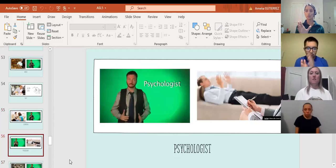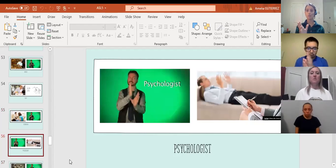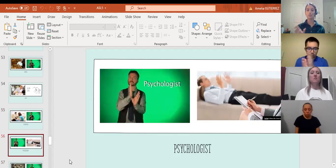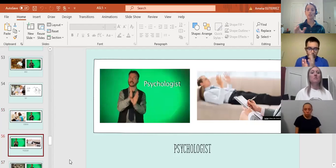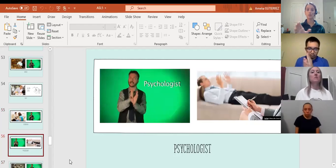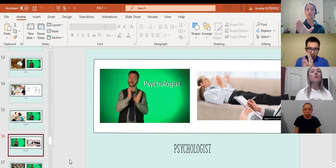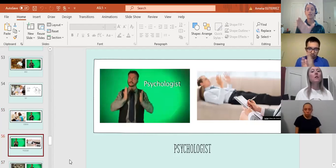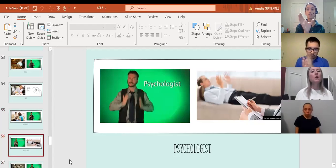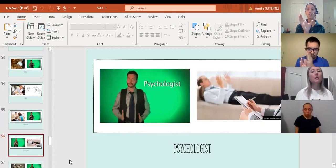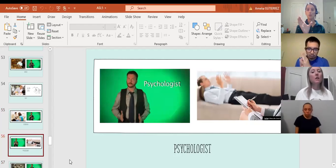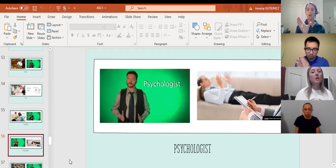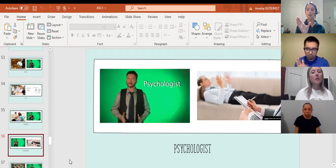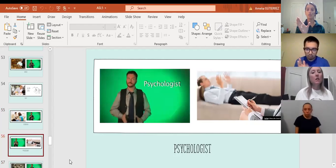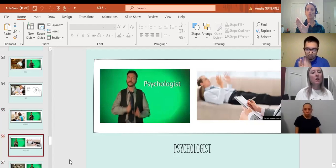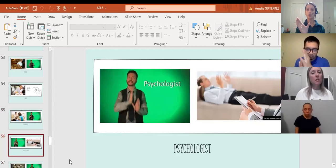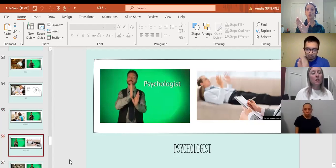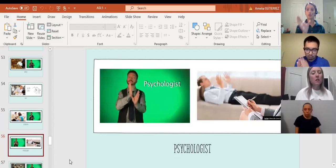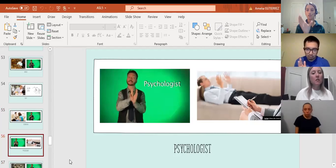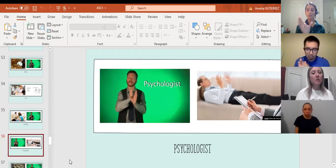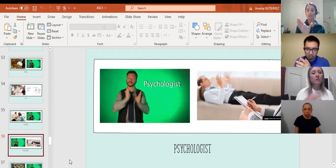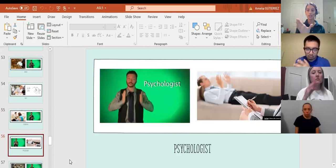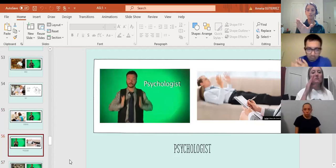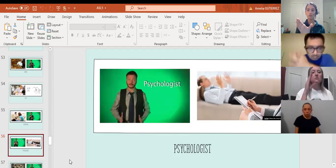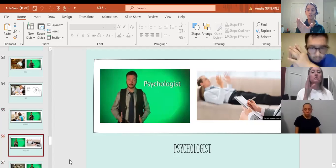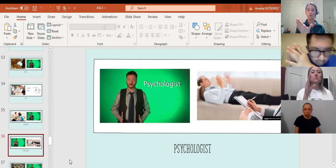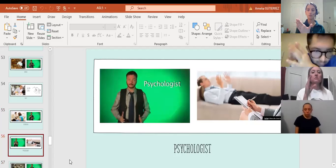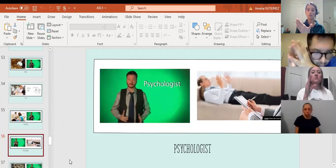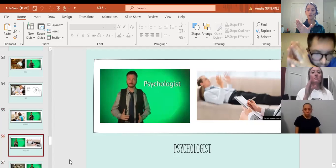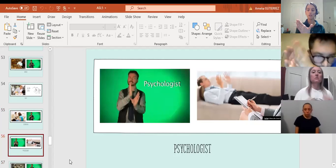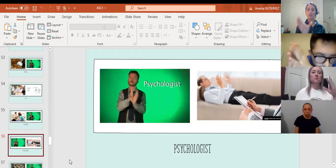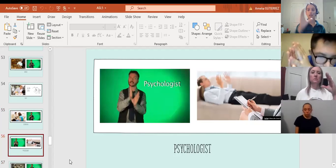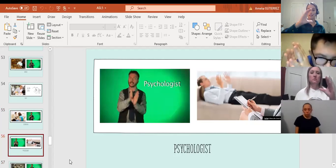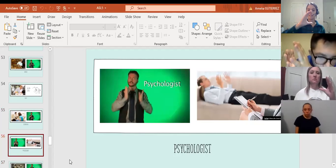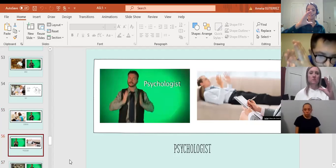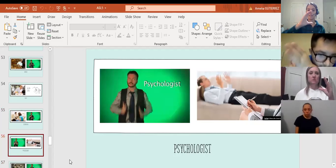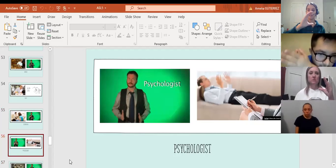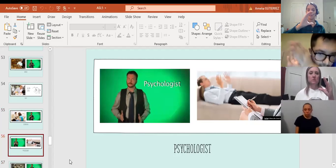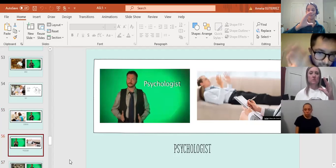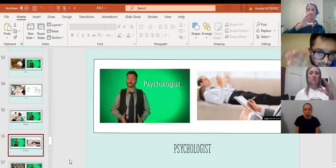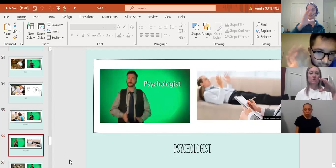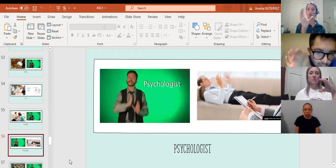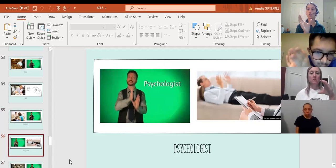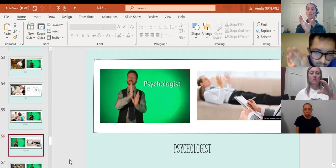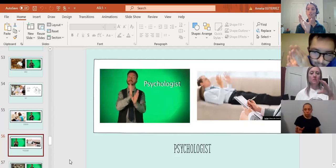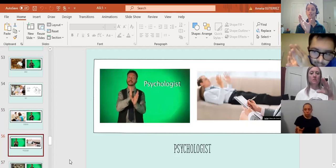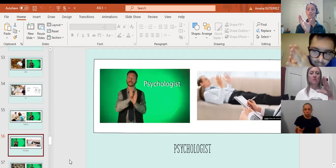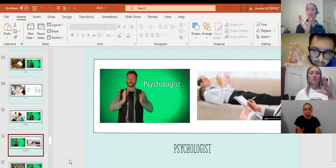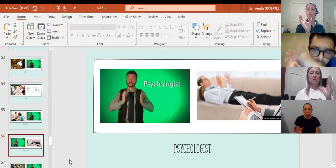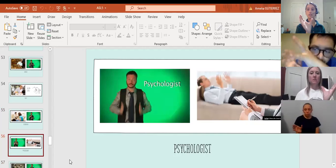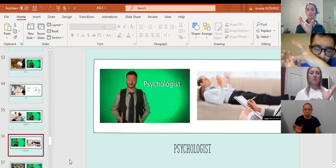Psychologist. So this one's kind of weird. You have your non-dominant hand in front of you, kind of like a C, but